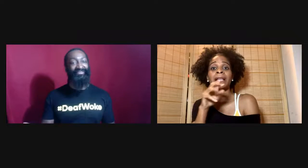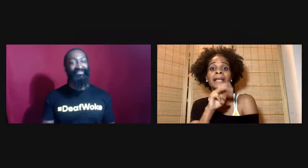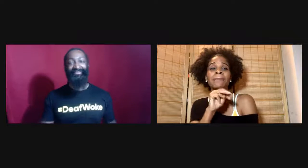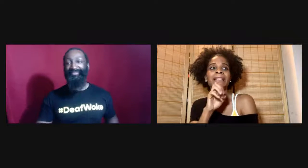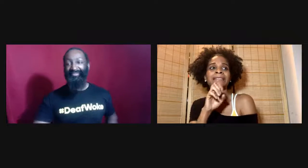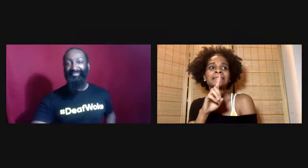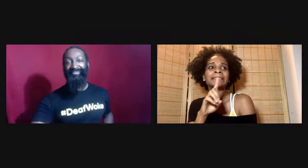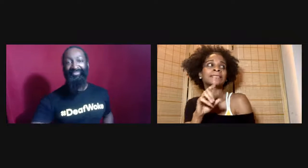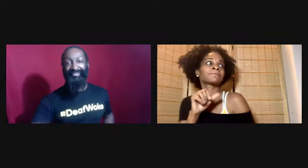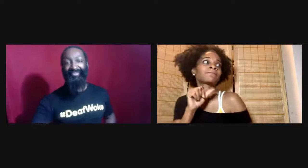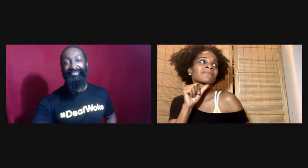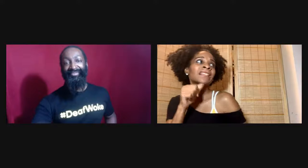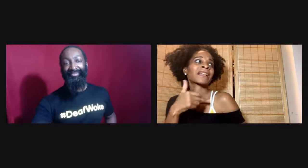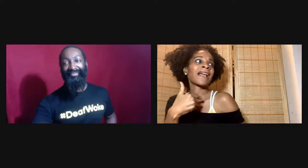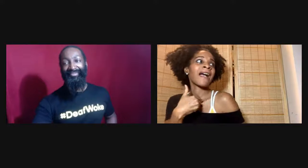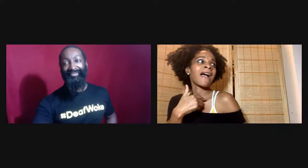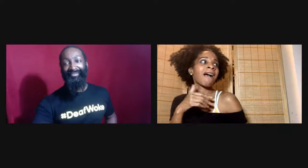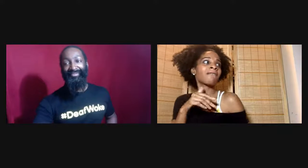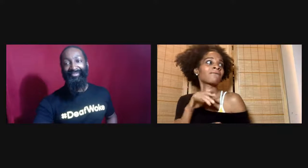She was my role model.